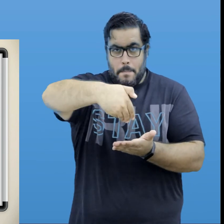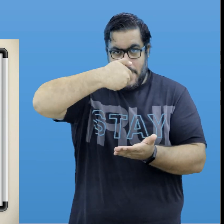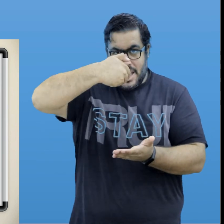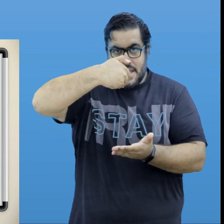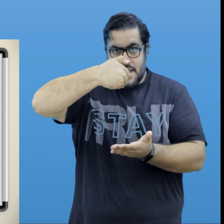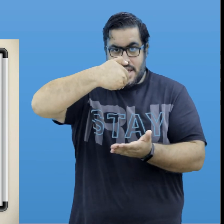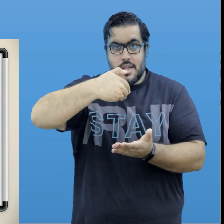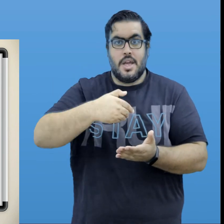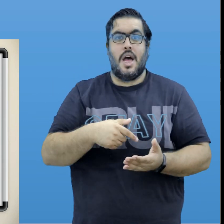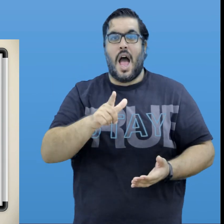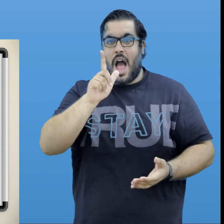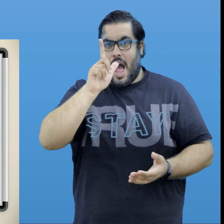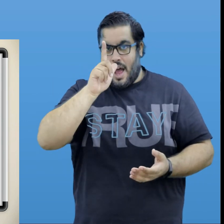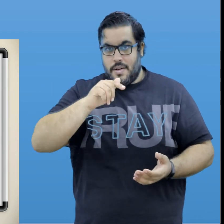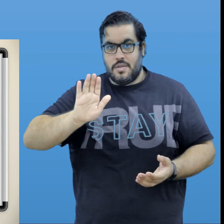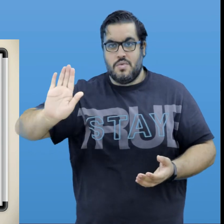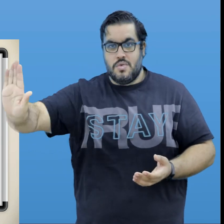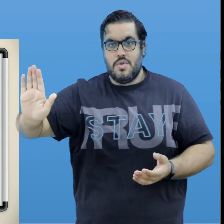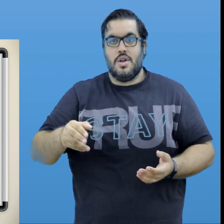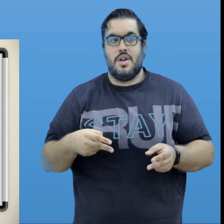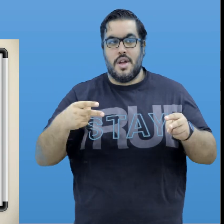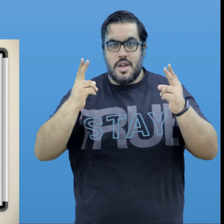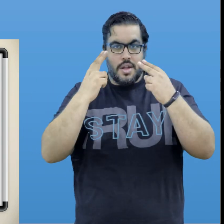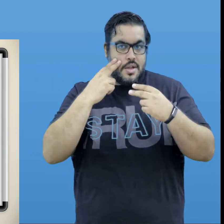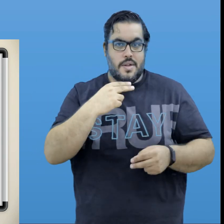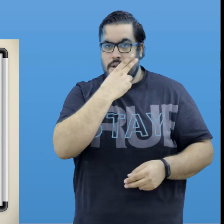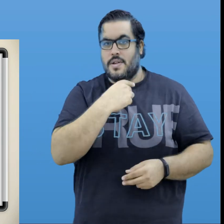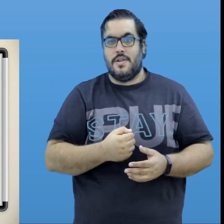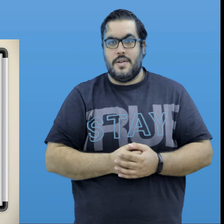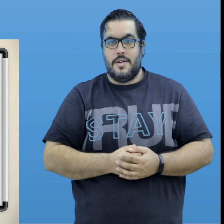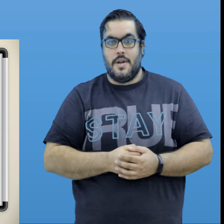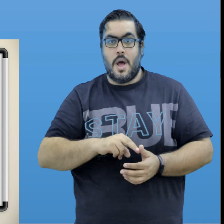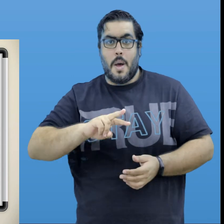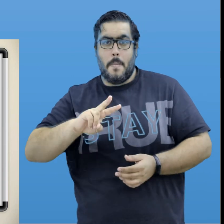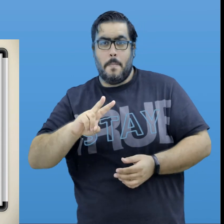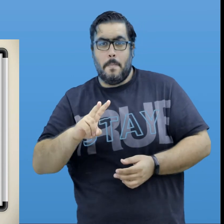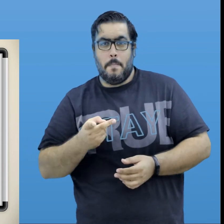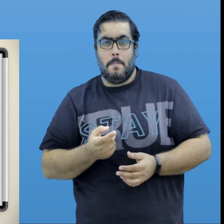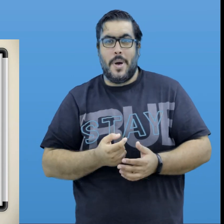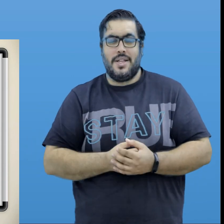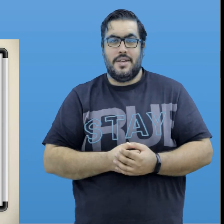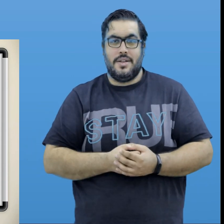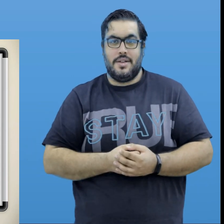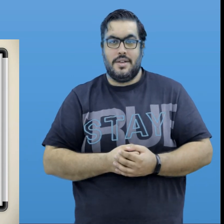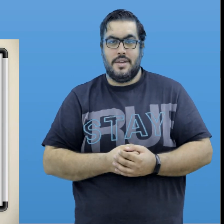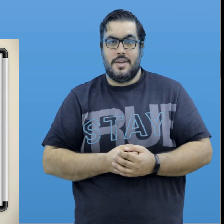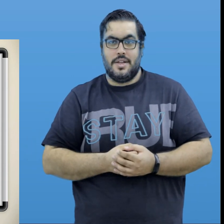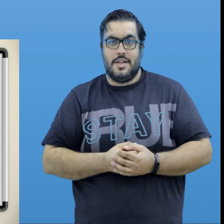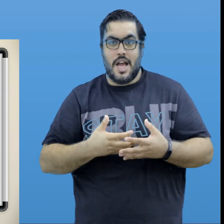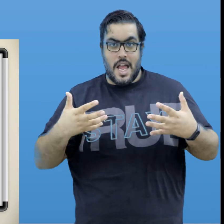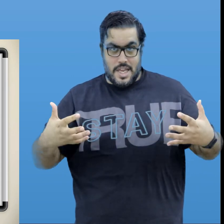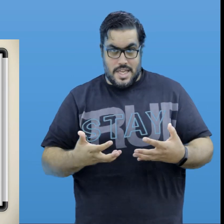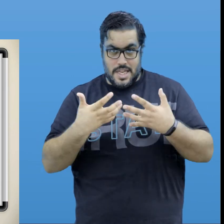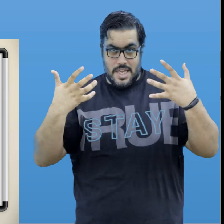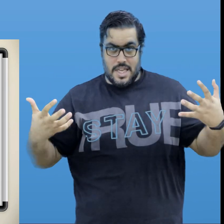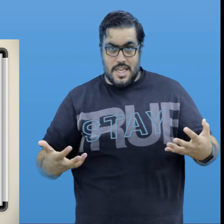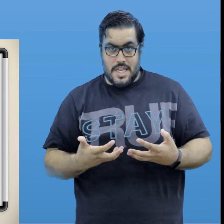harmful substances. In this episode, we learned the following. We learned how to paraphrase and summarize a